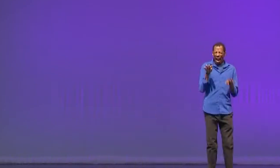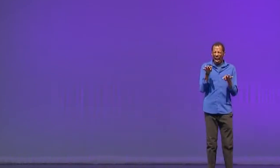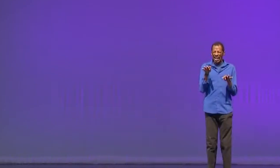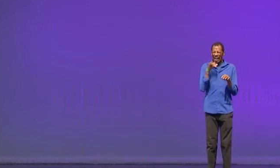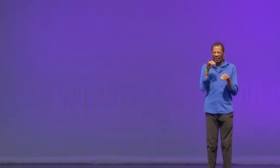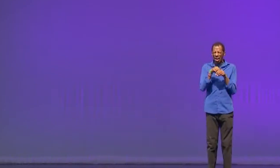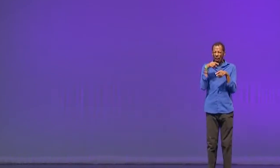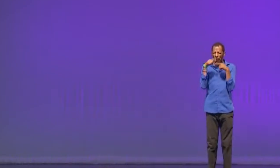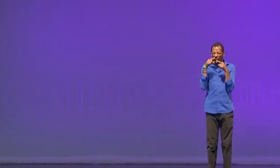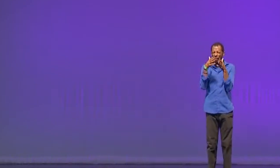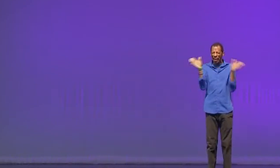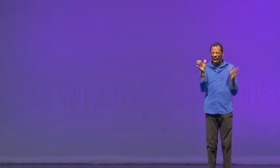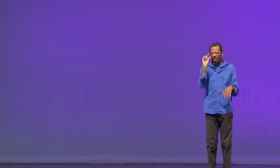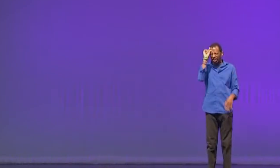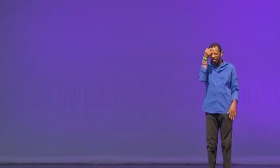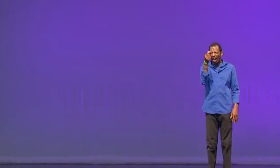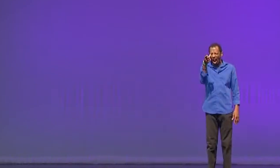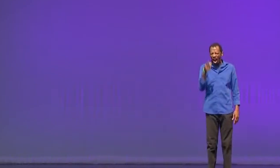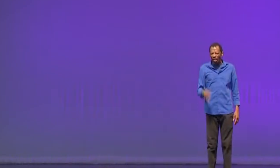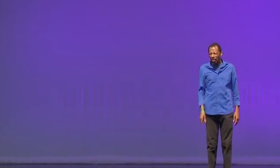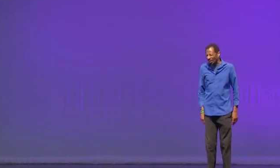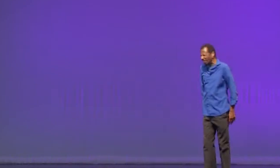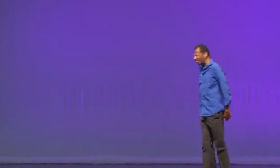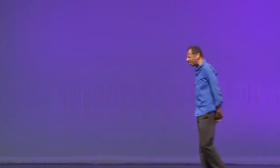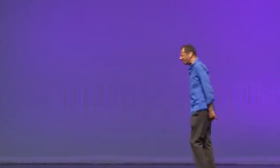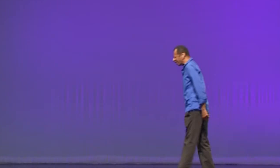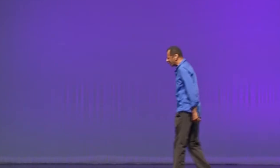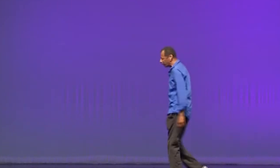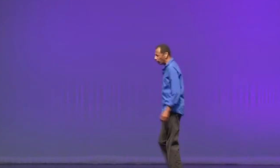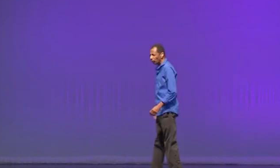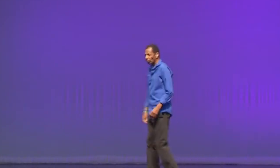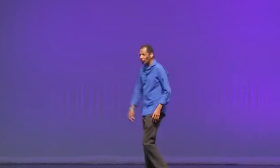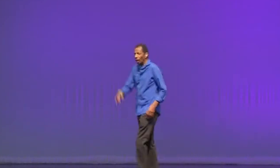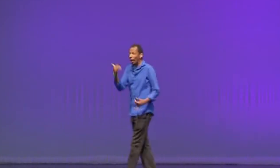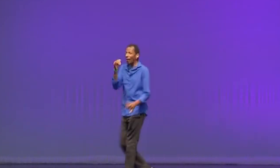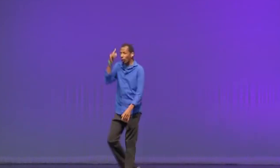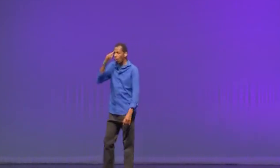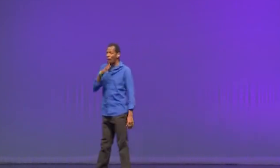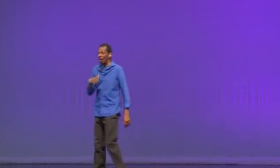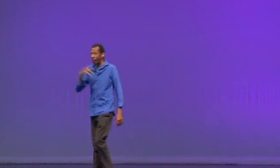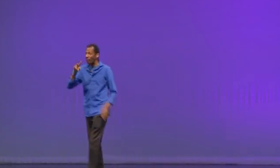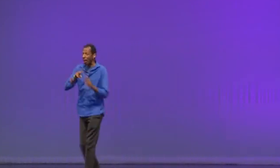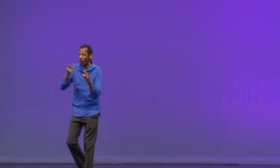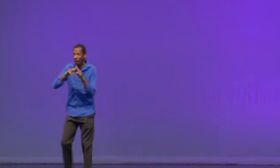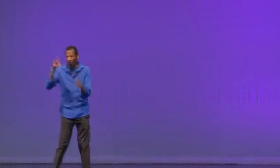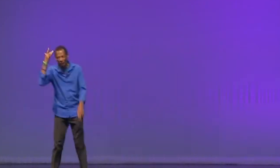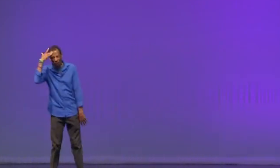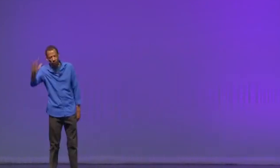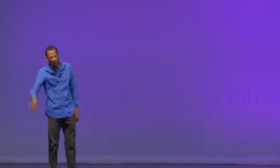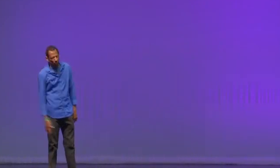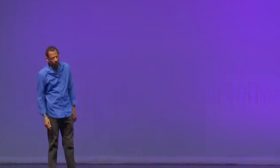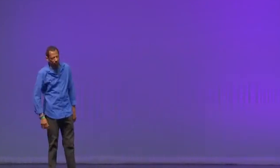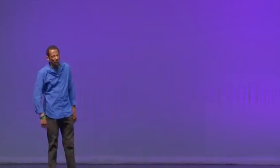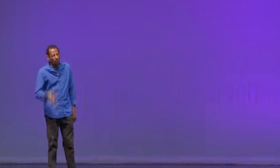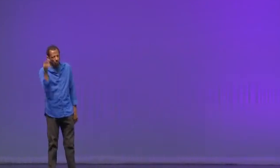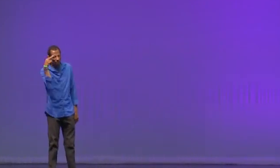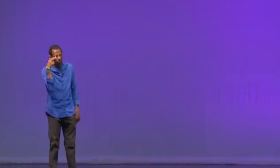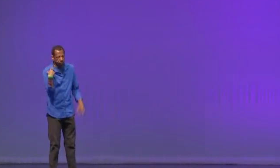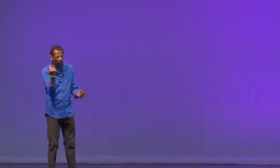Hey, not in the public, dog. Now, for women, they're very, very, very smart. Watch what